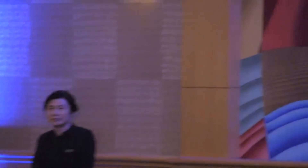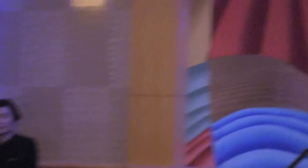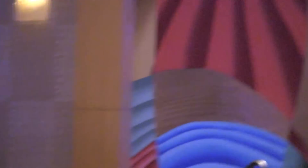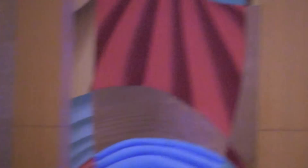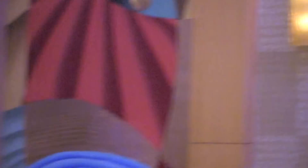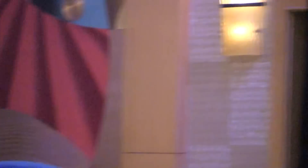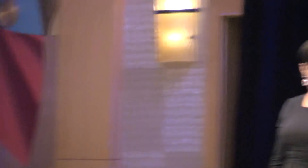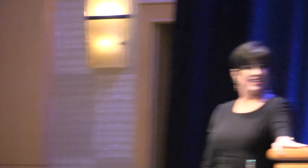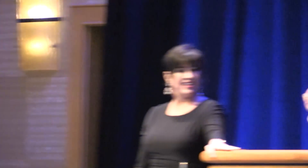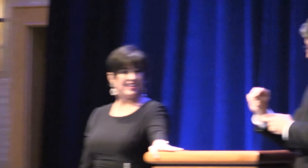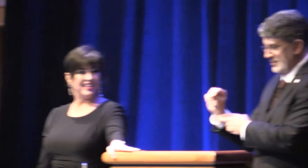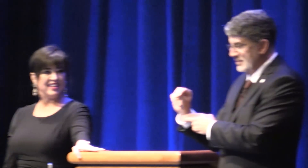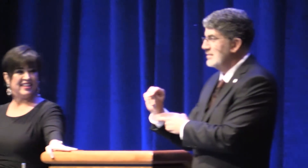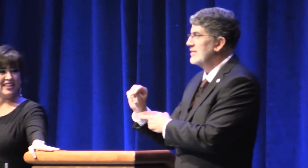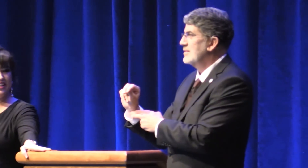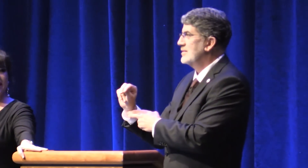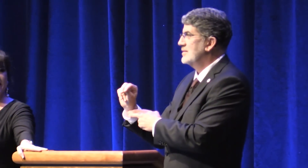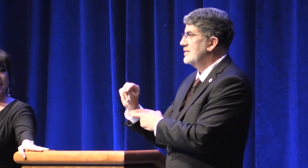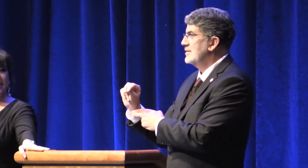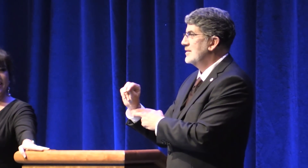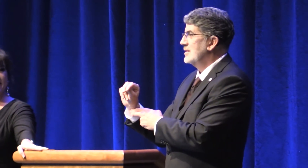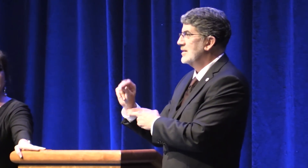Ken Glickman.